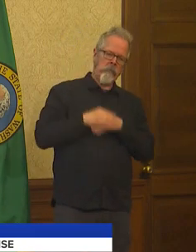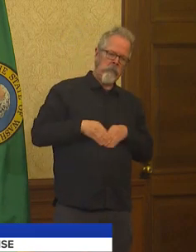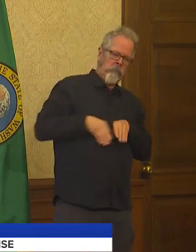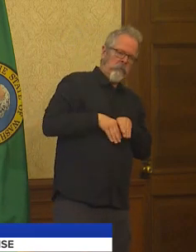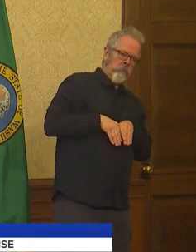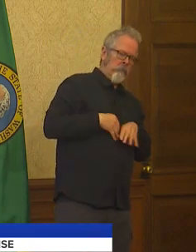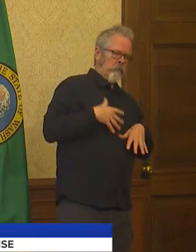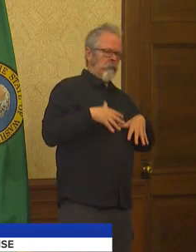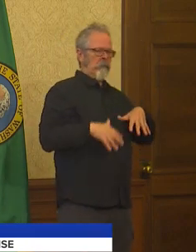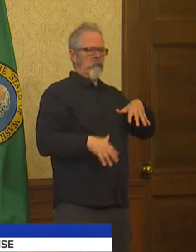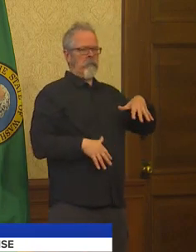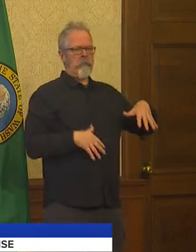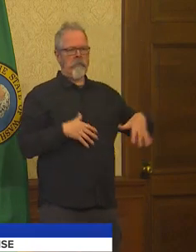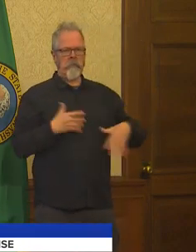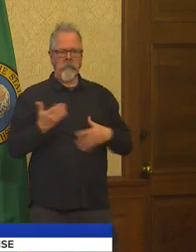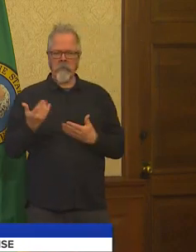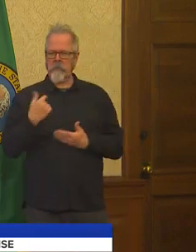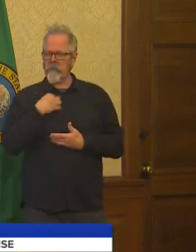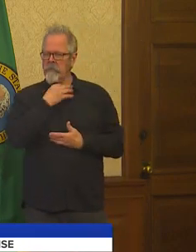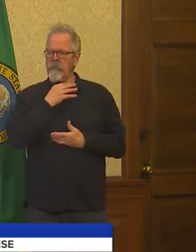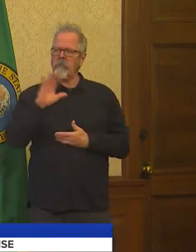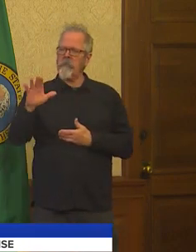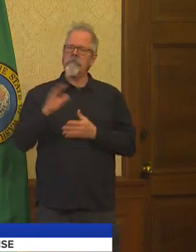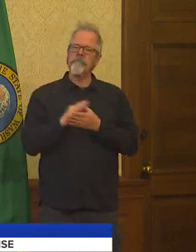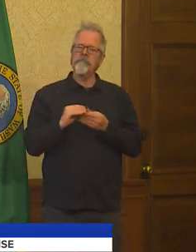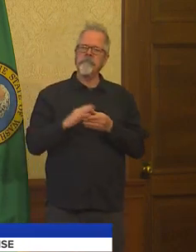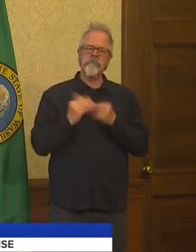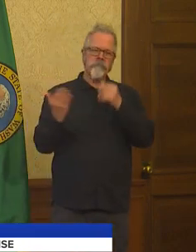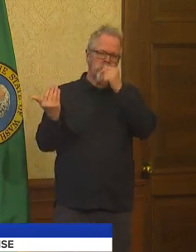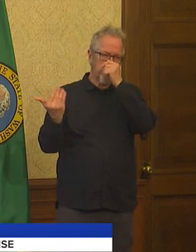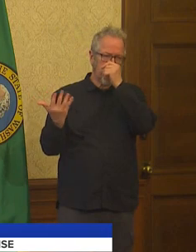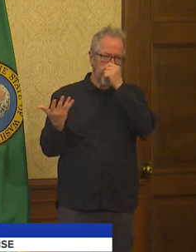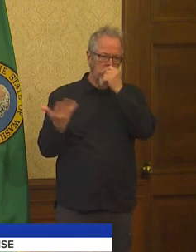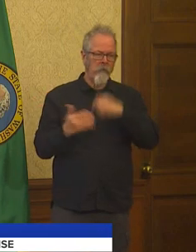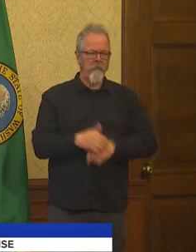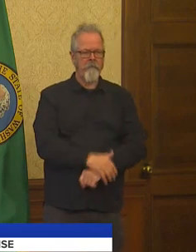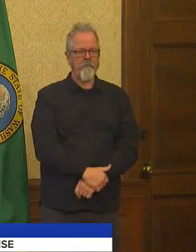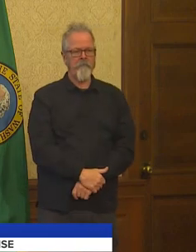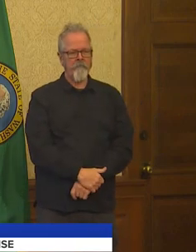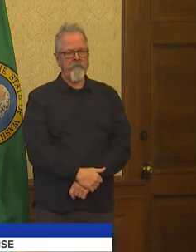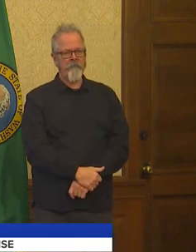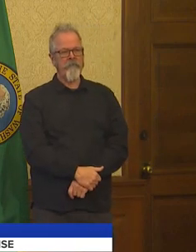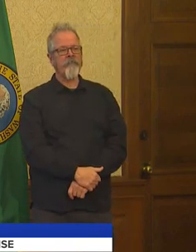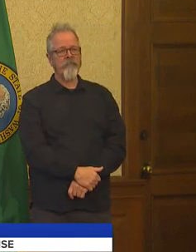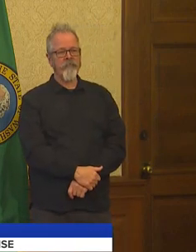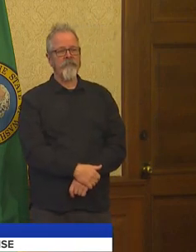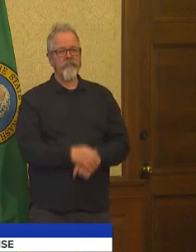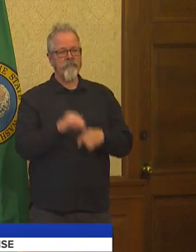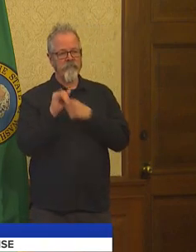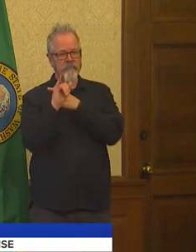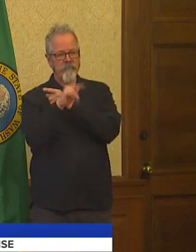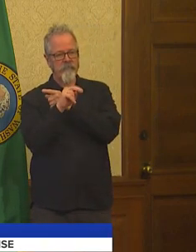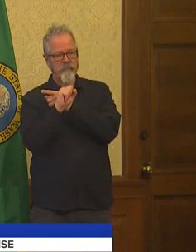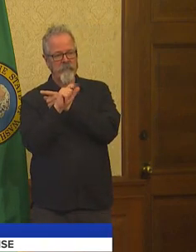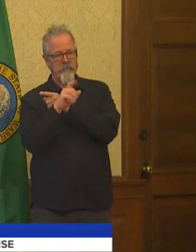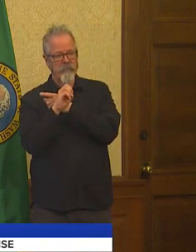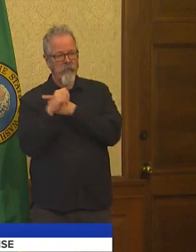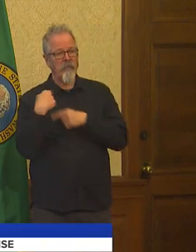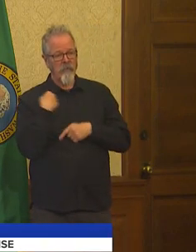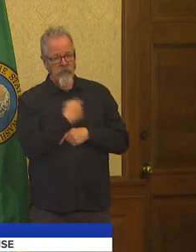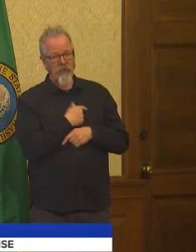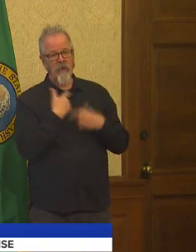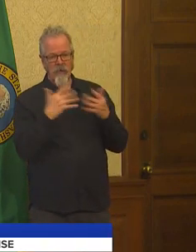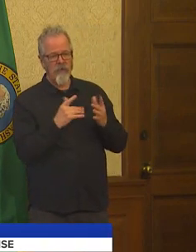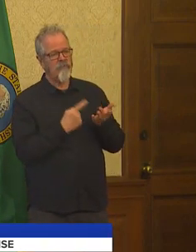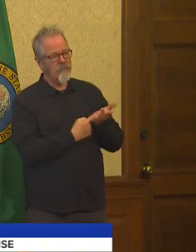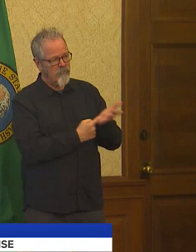And our plan is, you're seeing it in part in operation today. This is not just a rhetorical exercise. We're actually doing our plan.